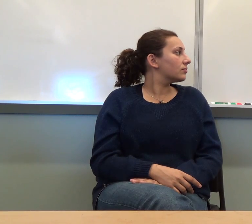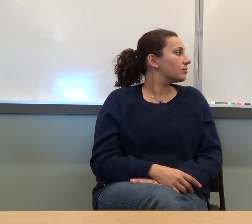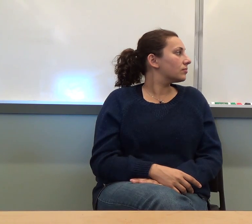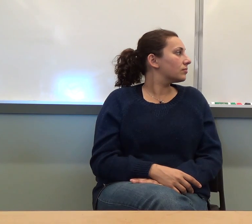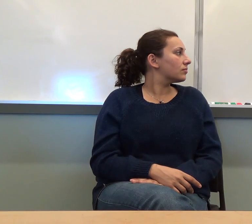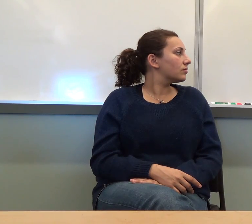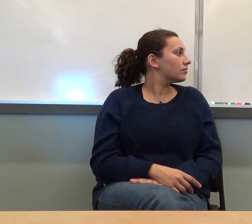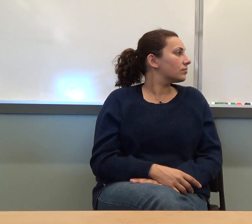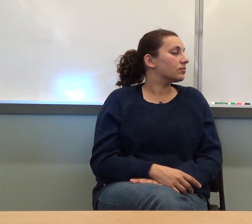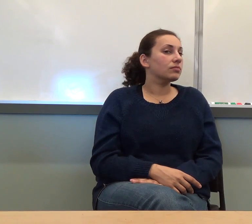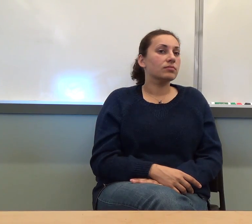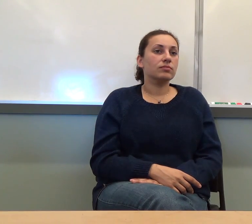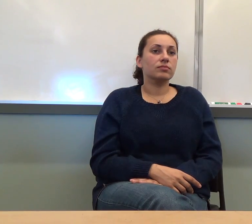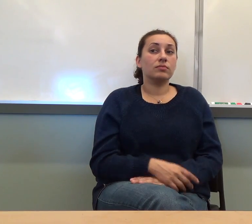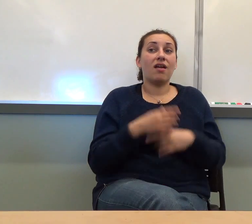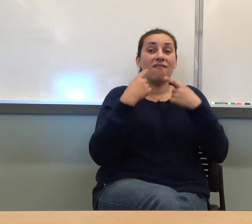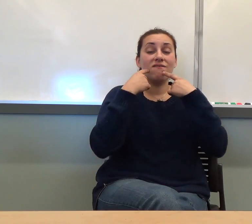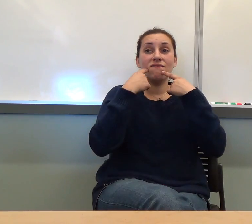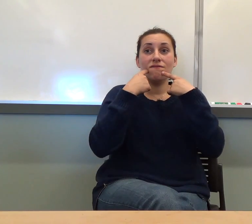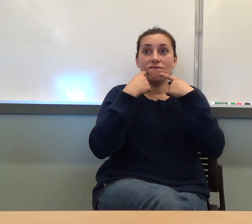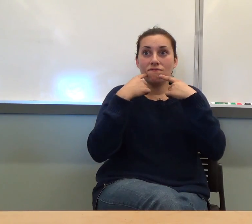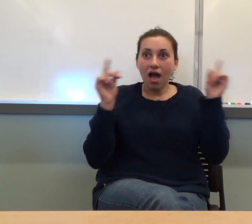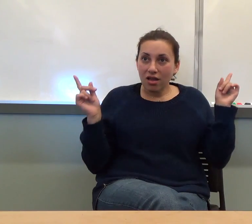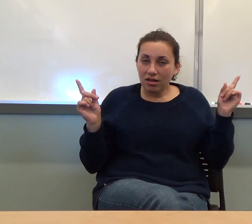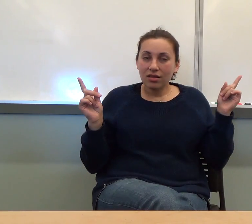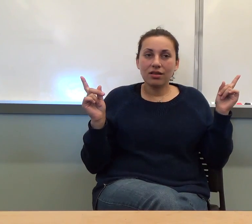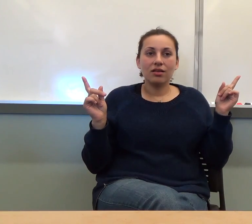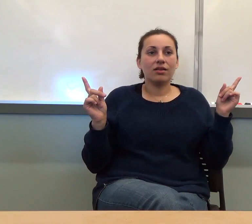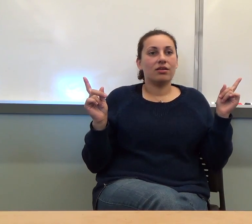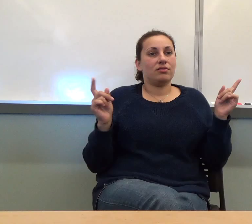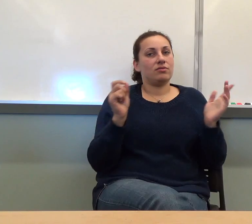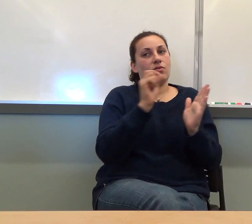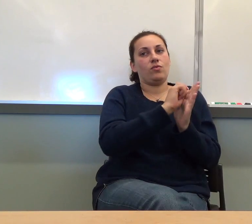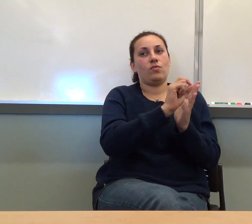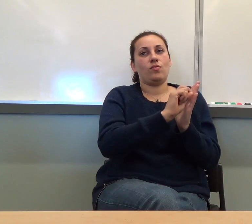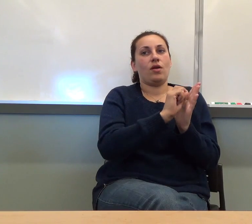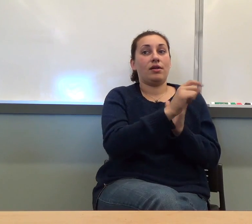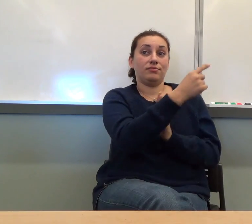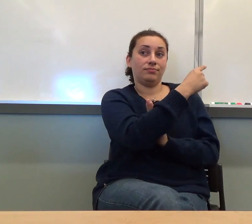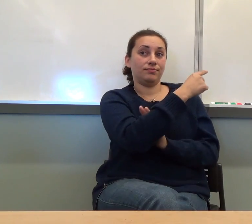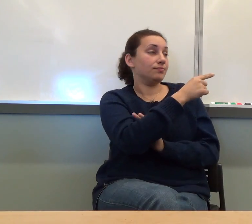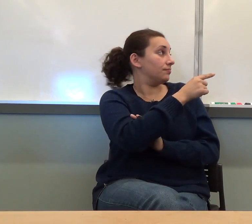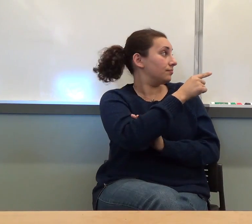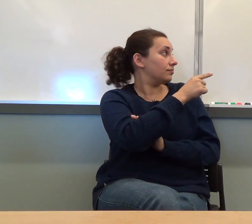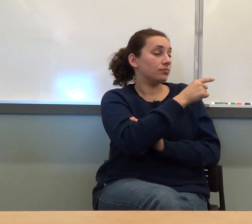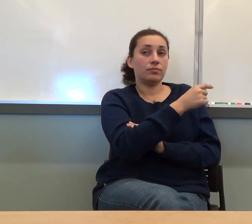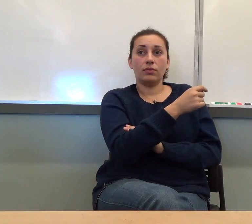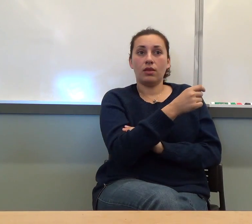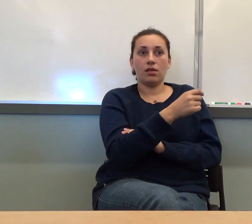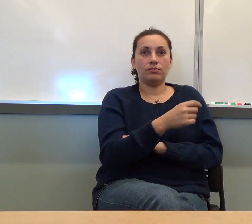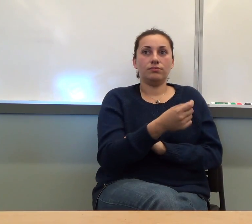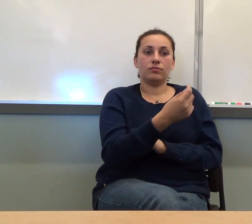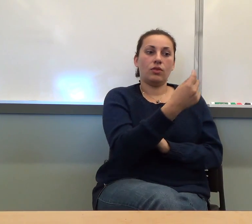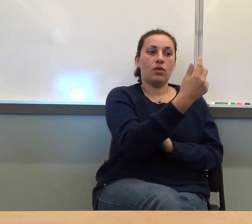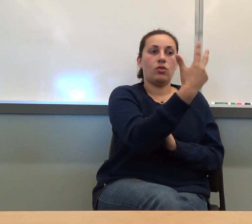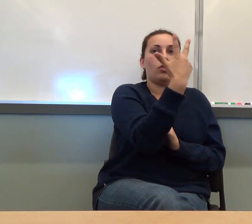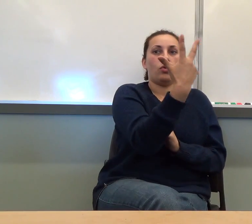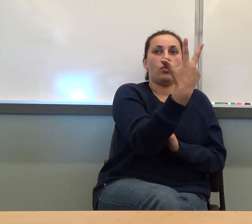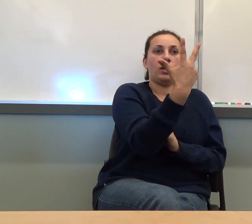So, finally, we can write this thing as 3 2's, 3